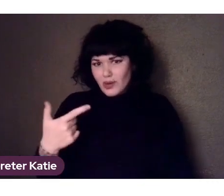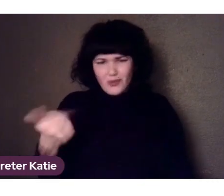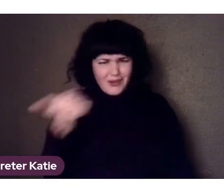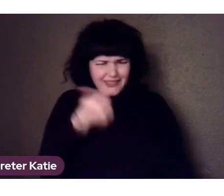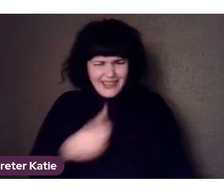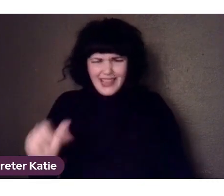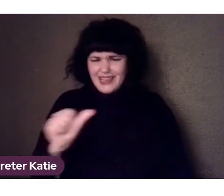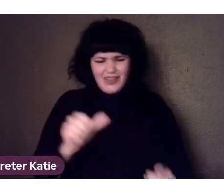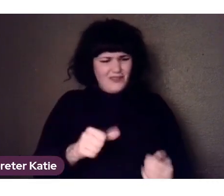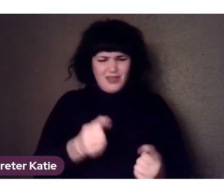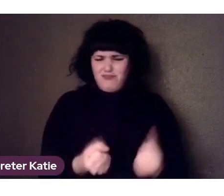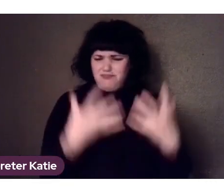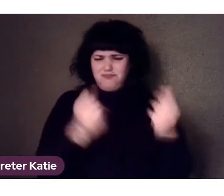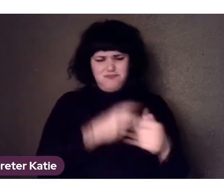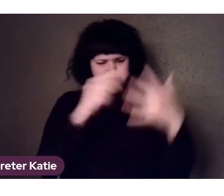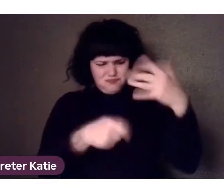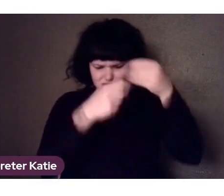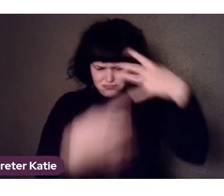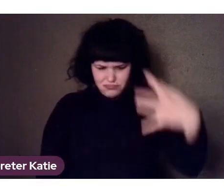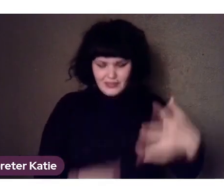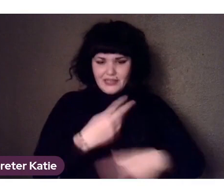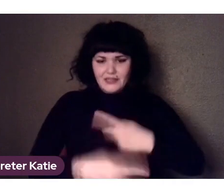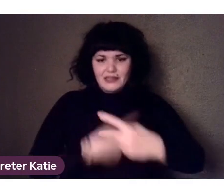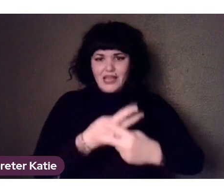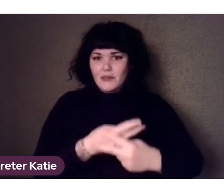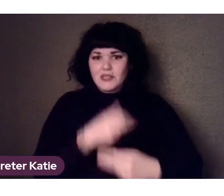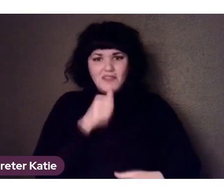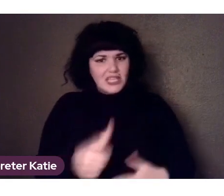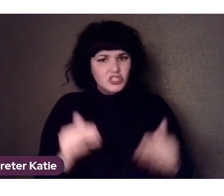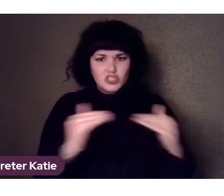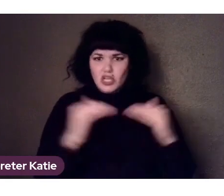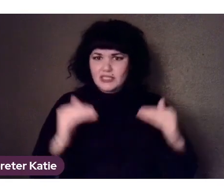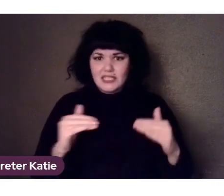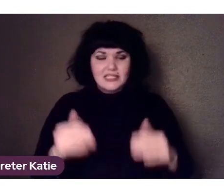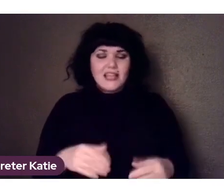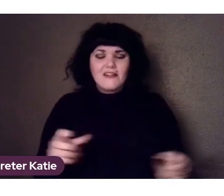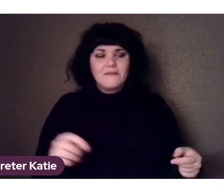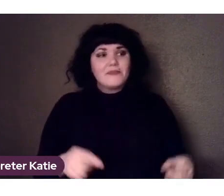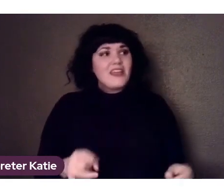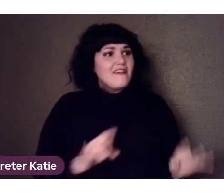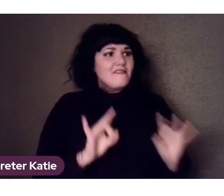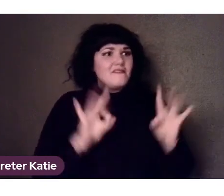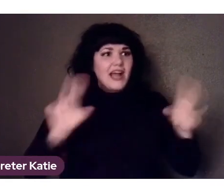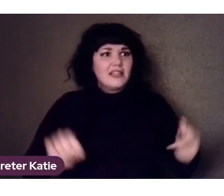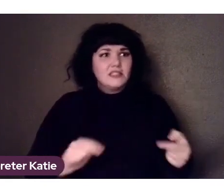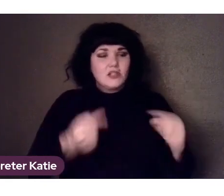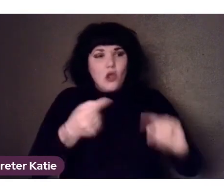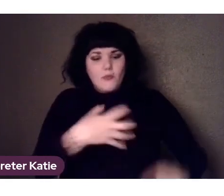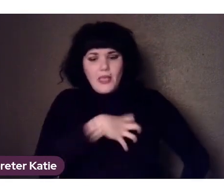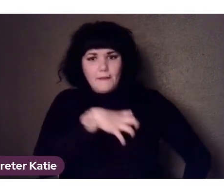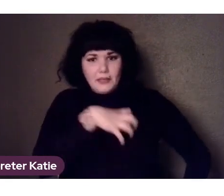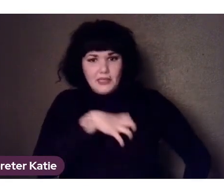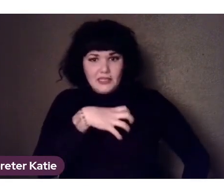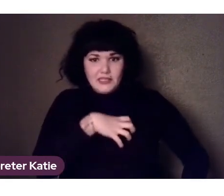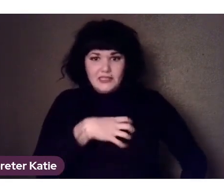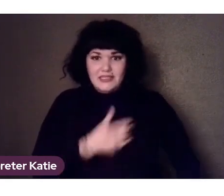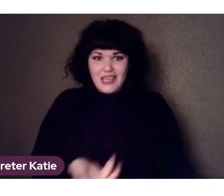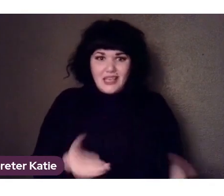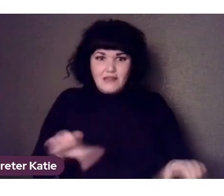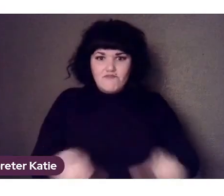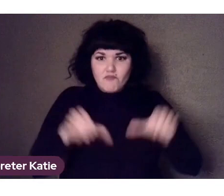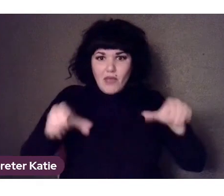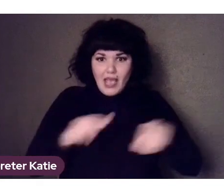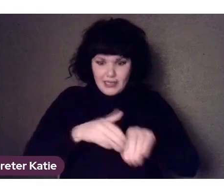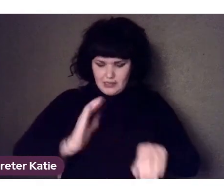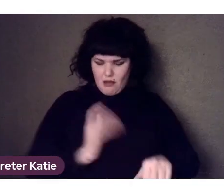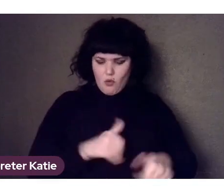countless incidents of injustice and violence and harm that policing enacts on our community. We